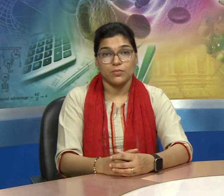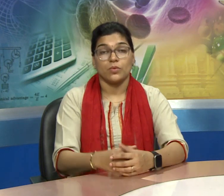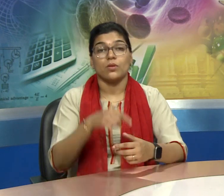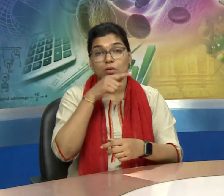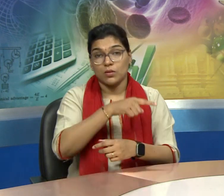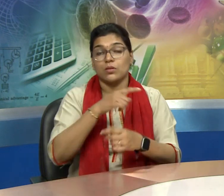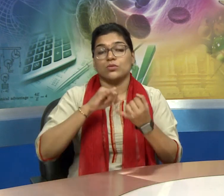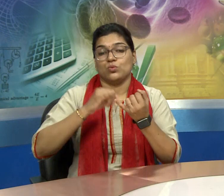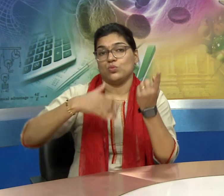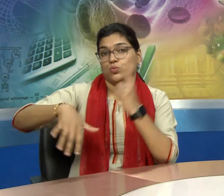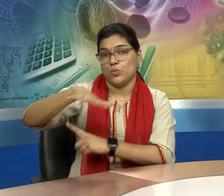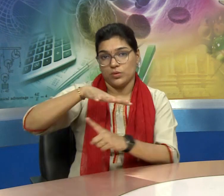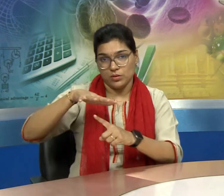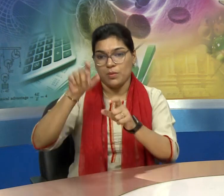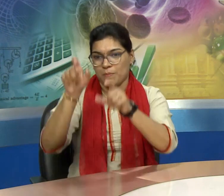This word is socialize.